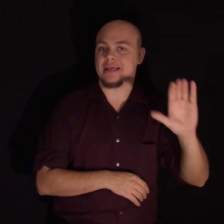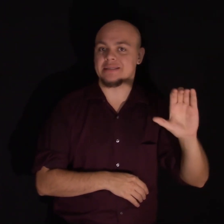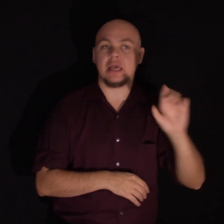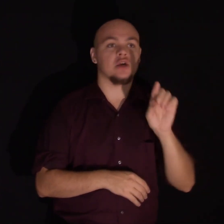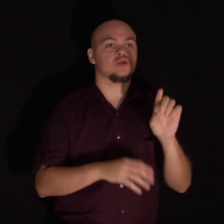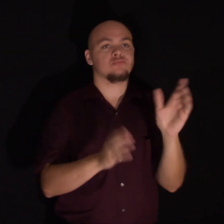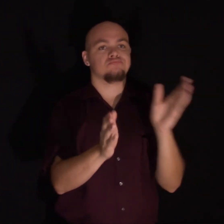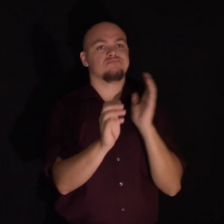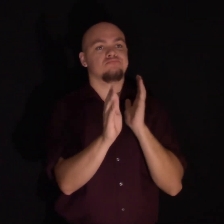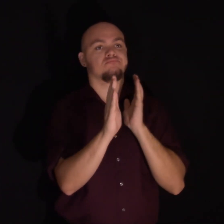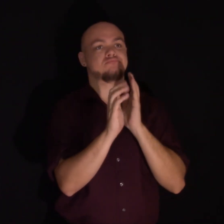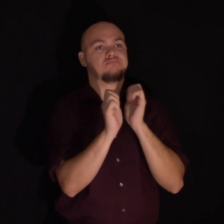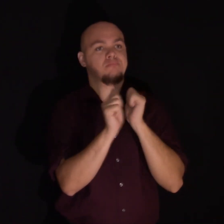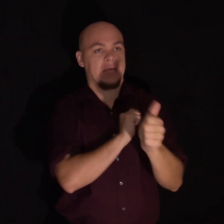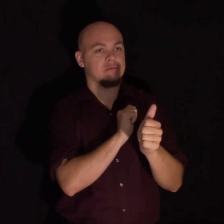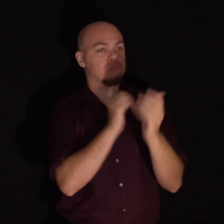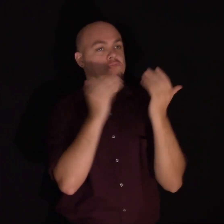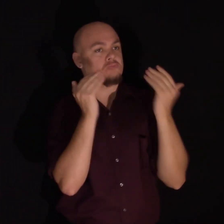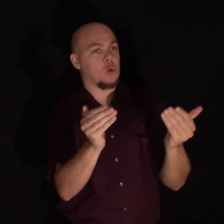pilot to series.